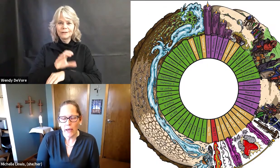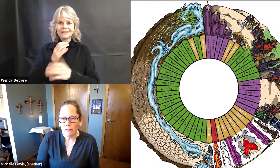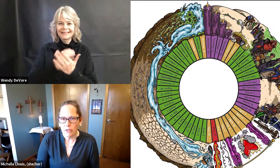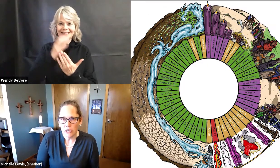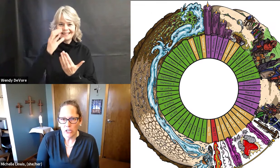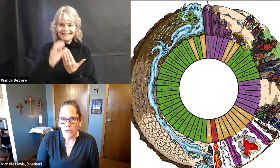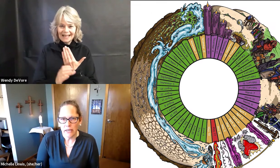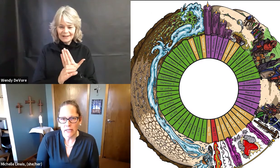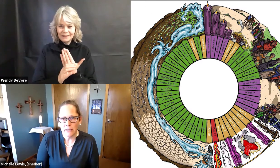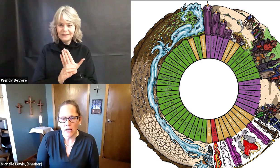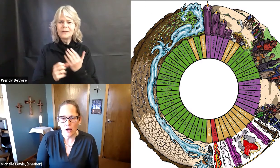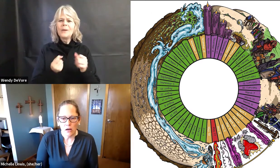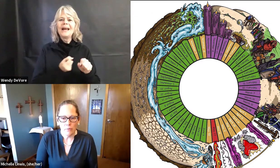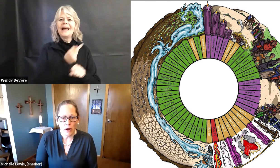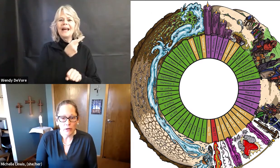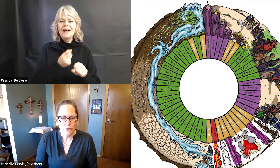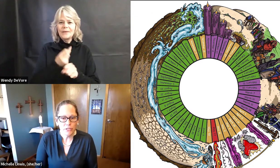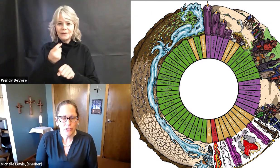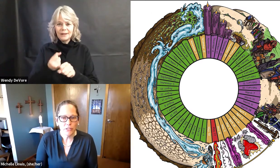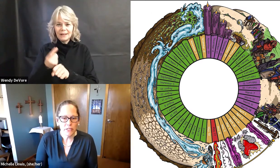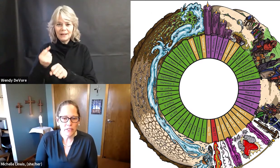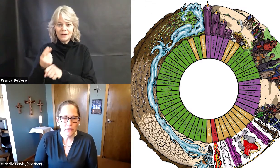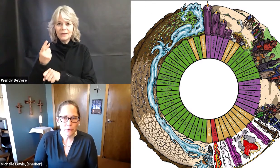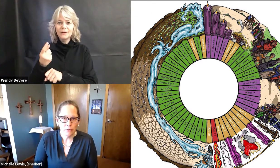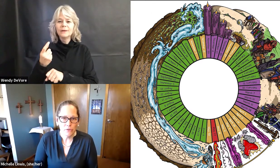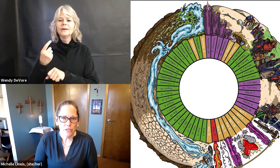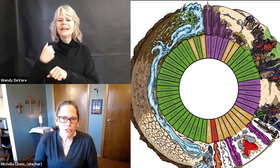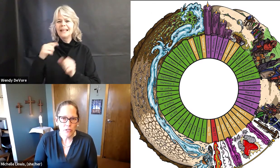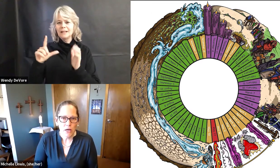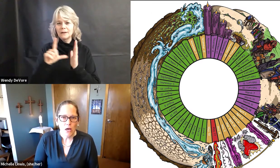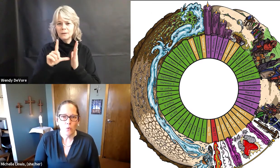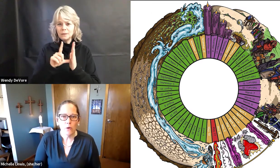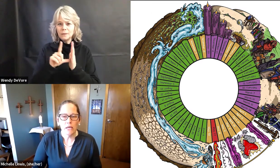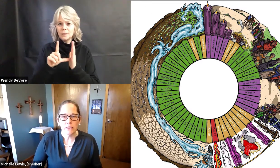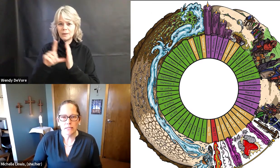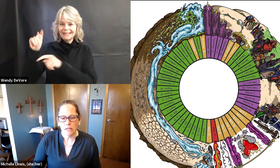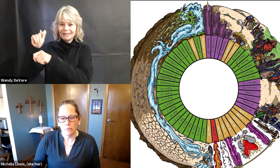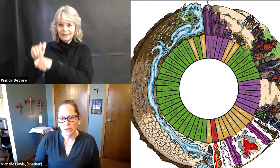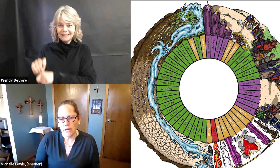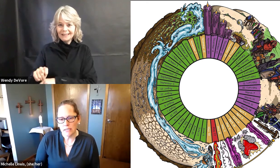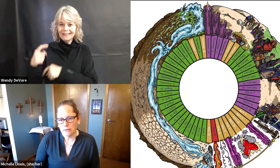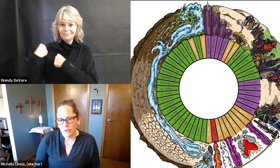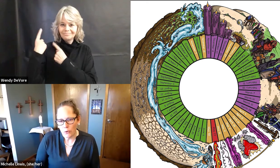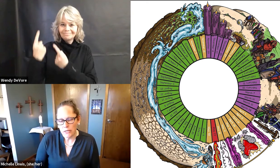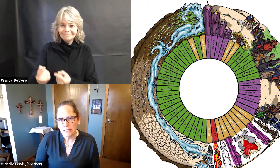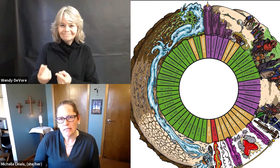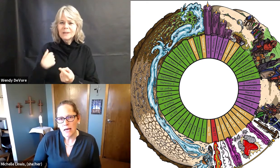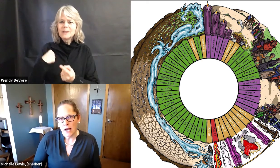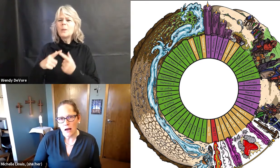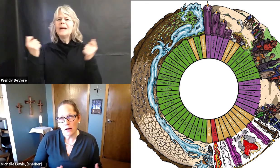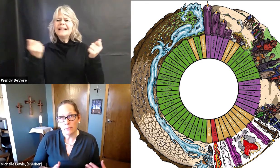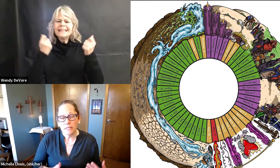So every year in our tradition, in the Lutheran tradition, we celebrate and